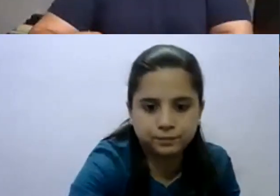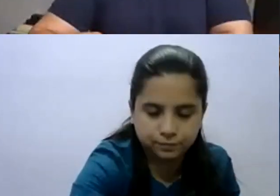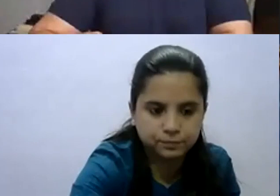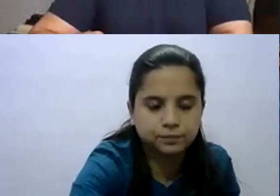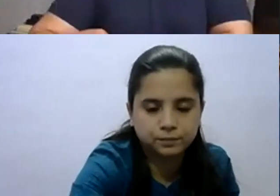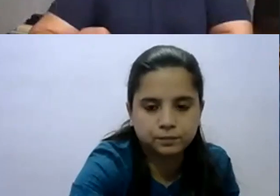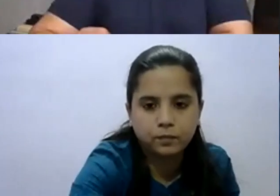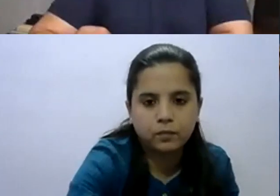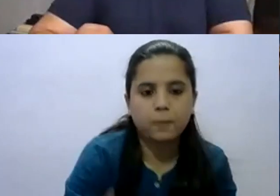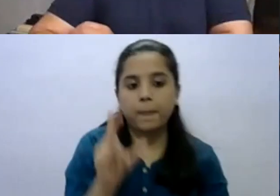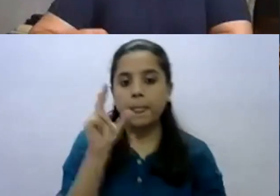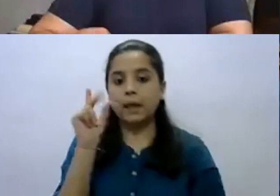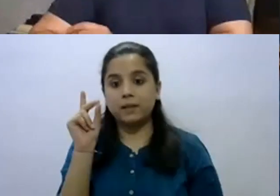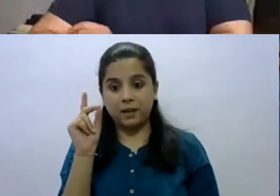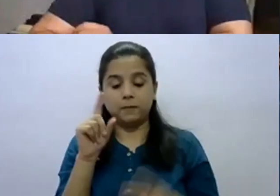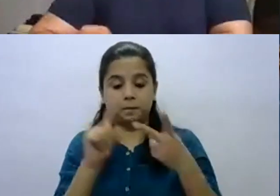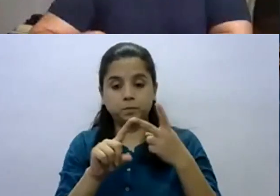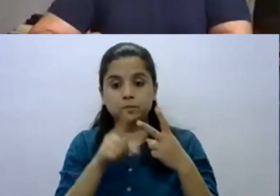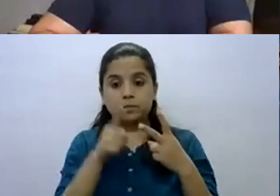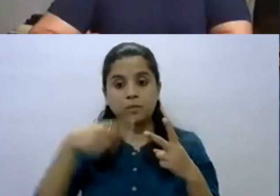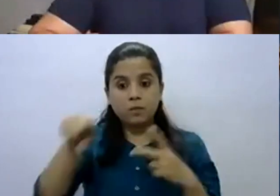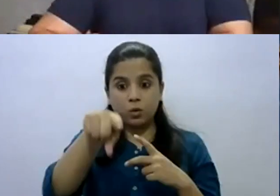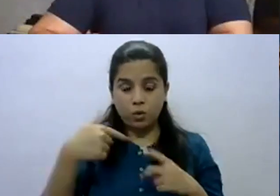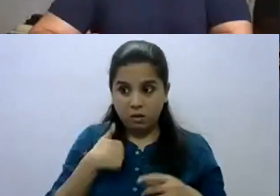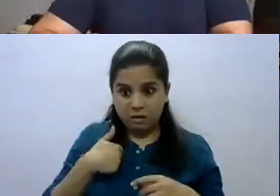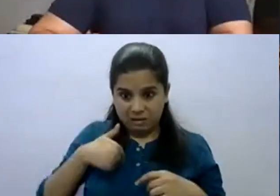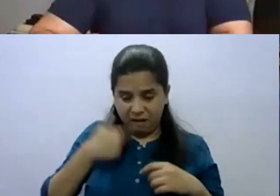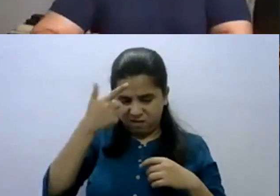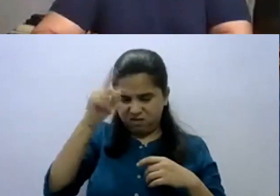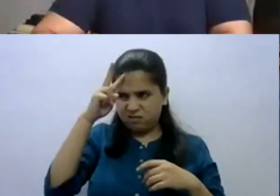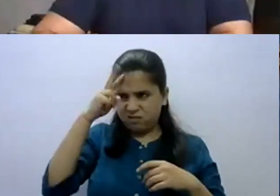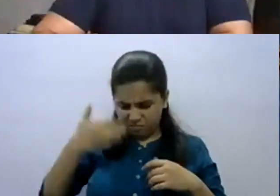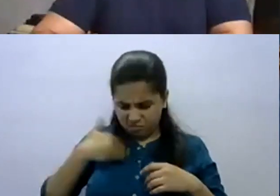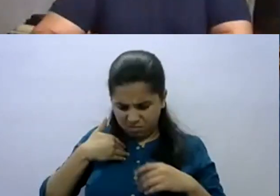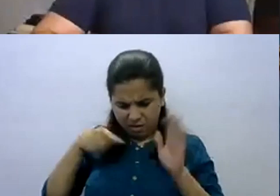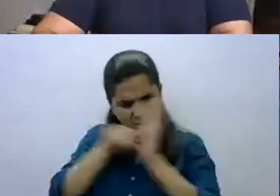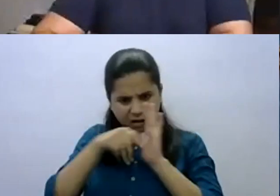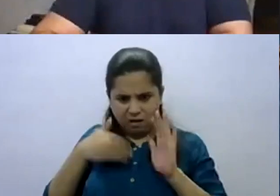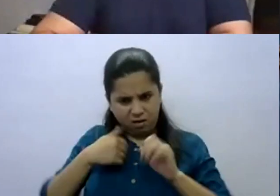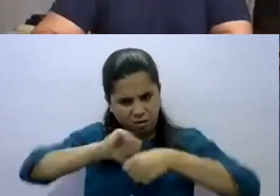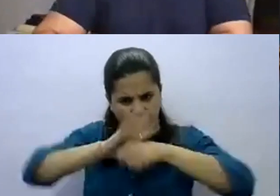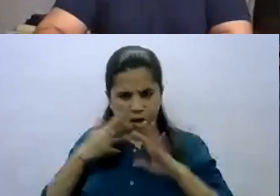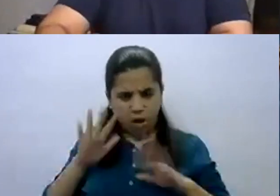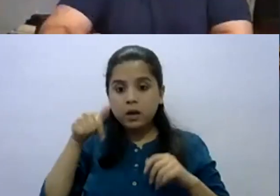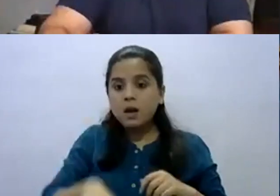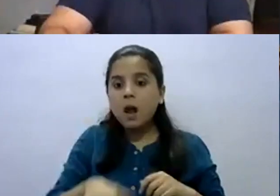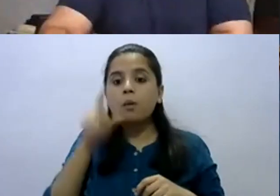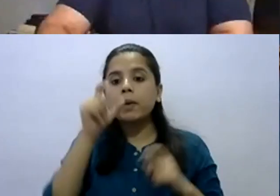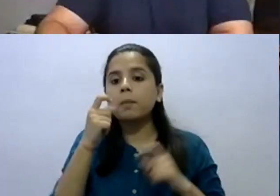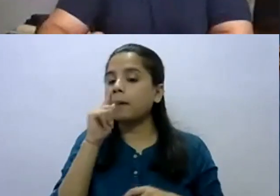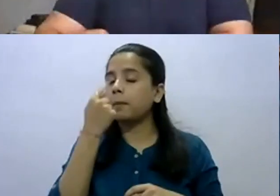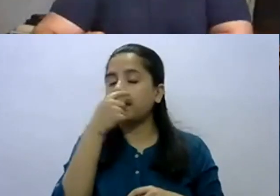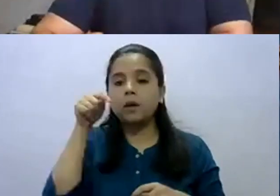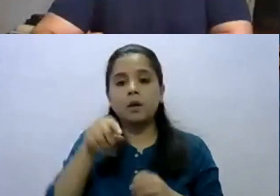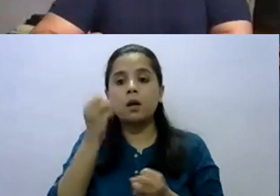second point is about you being infective or not. See, these days, RT-PCR reports are really coming